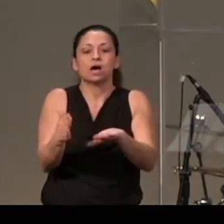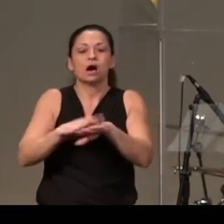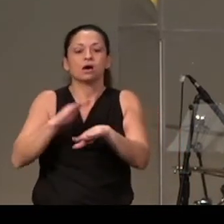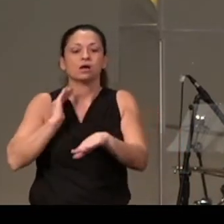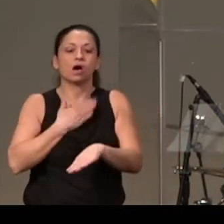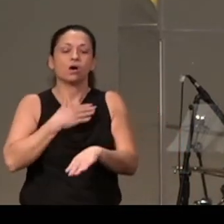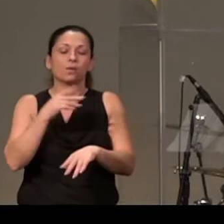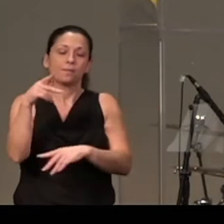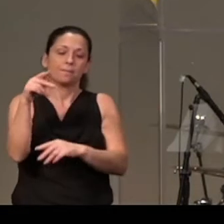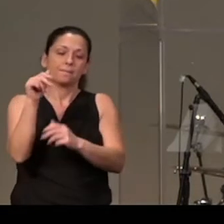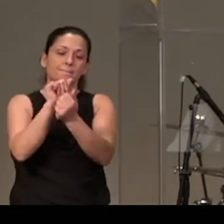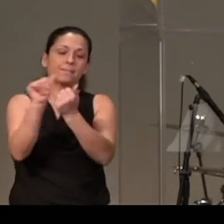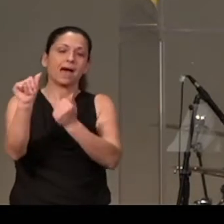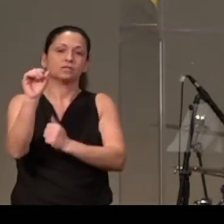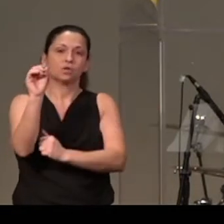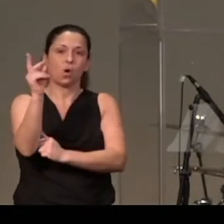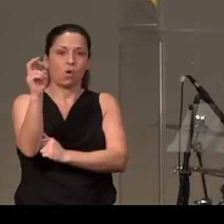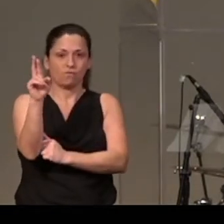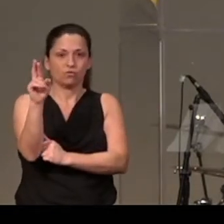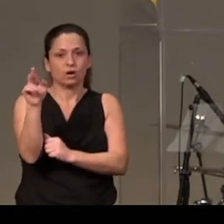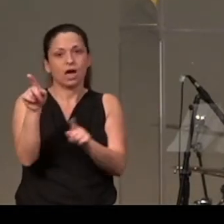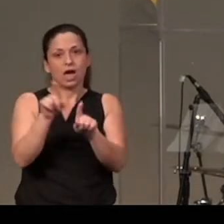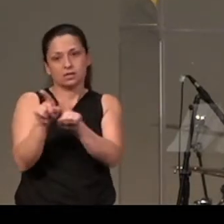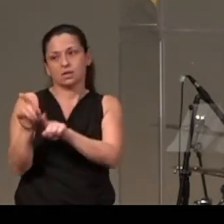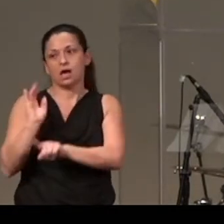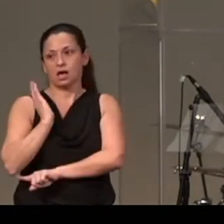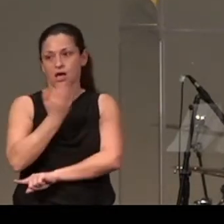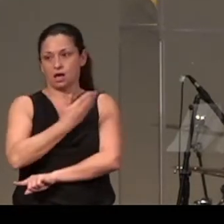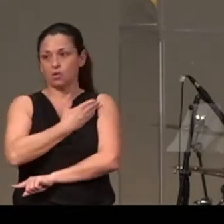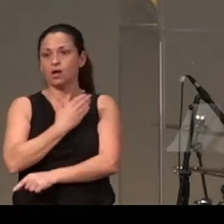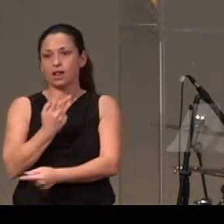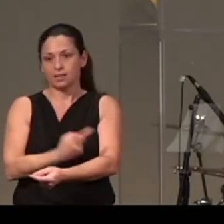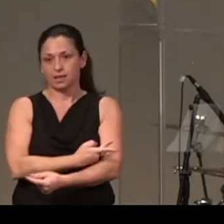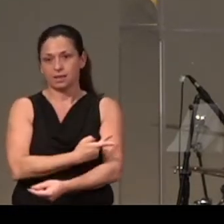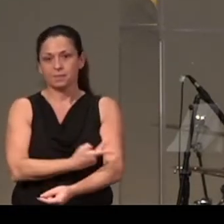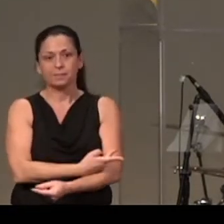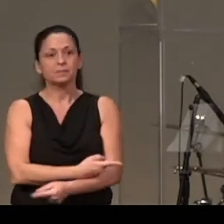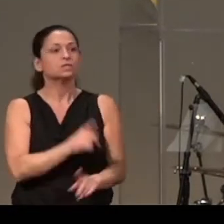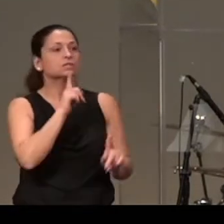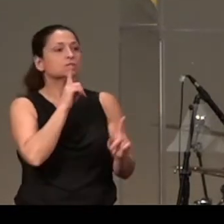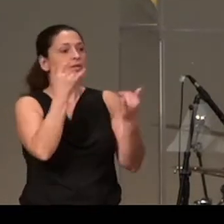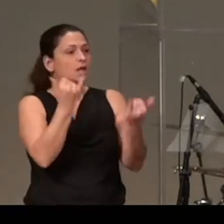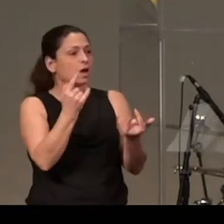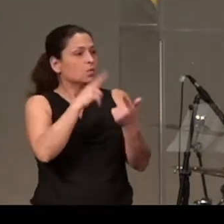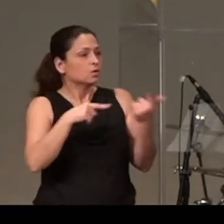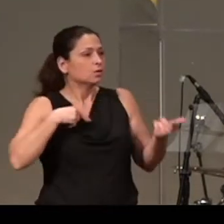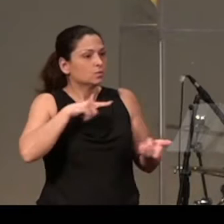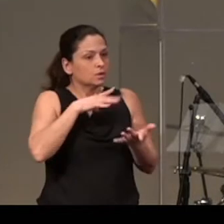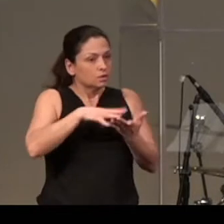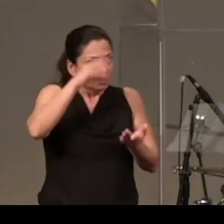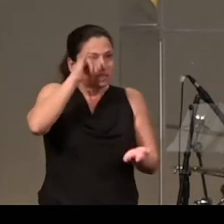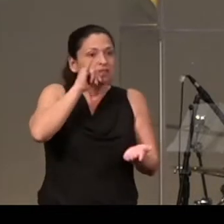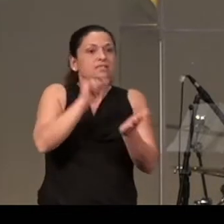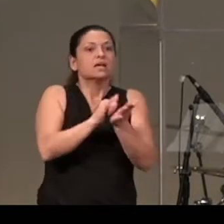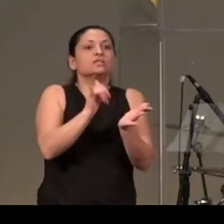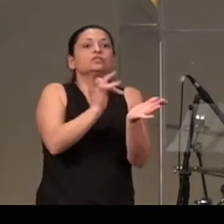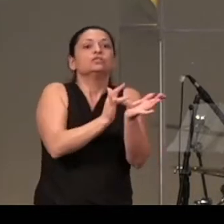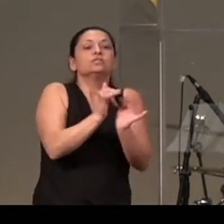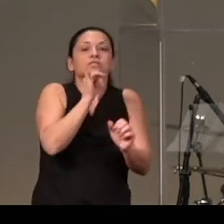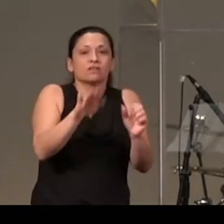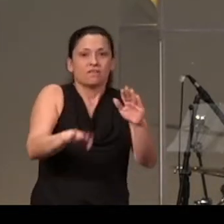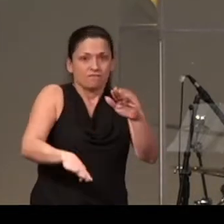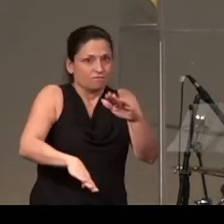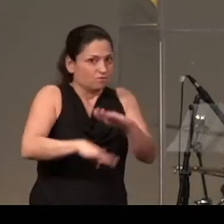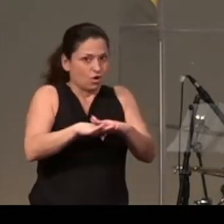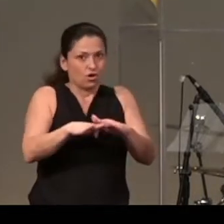lamb. So what we're learning is that Jesus is fully God and fully man. And we've learned that he